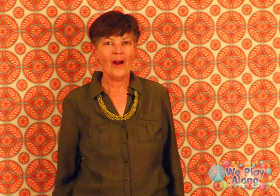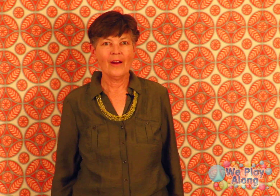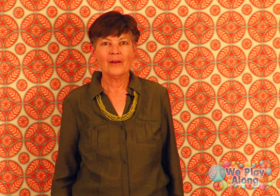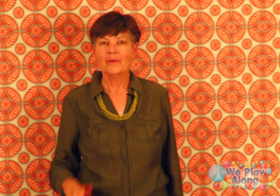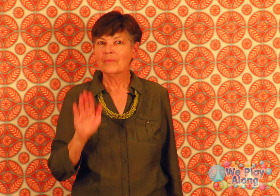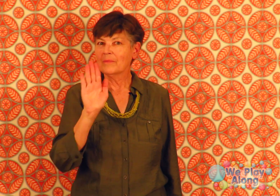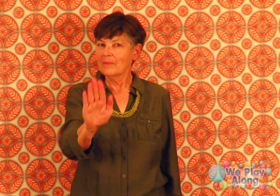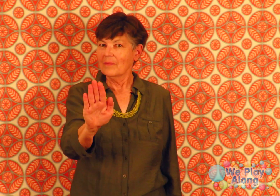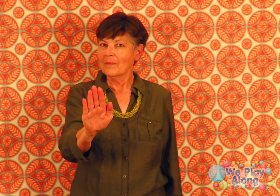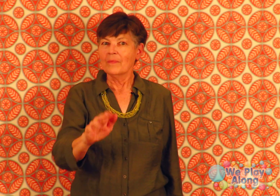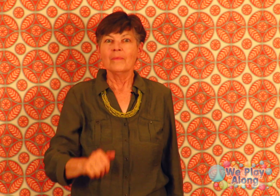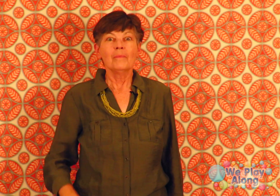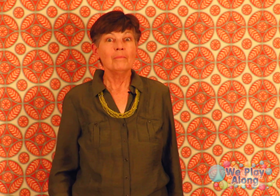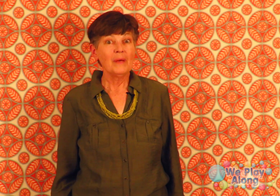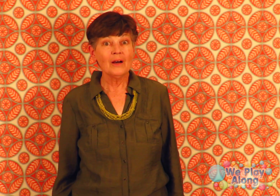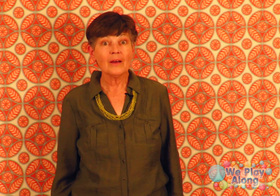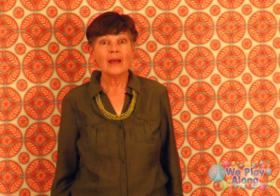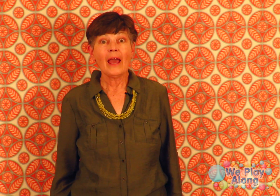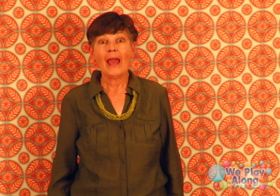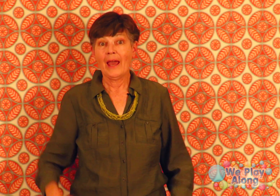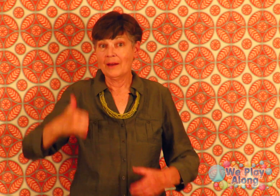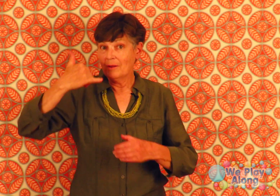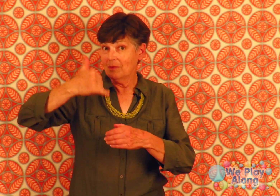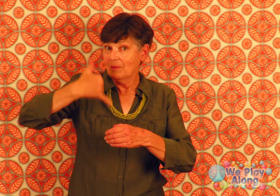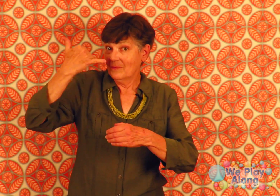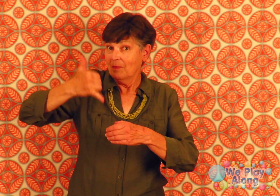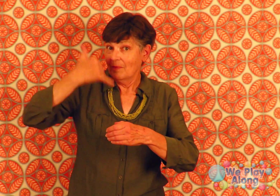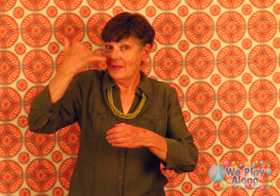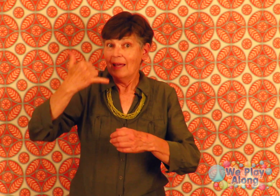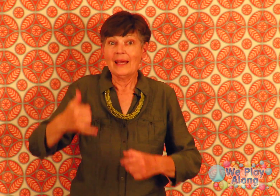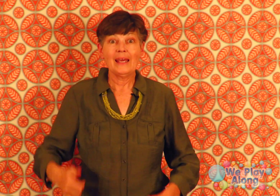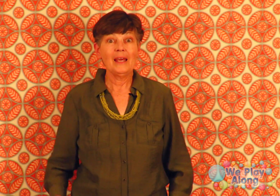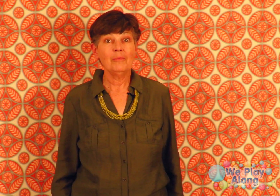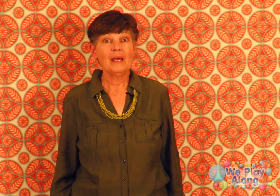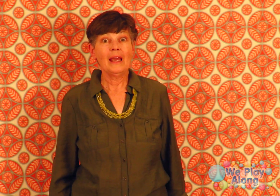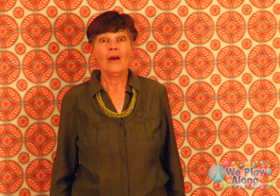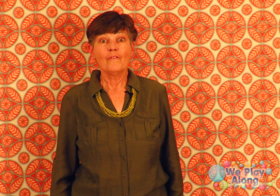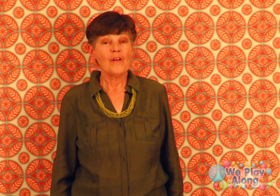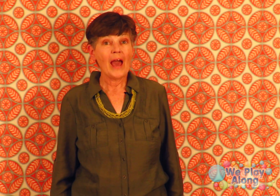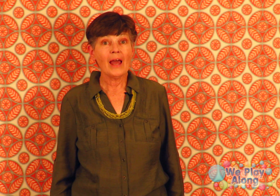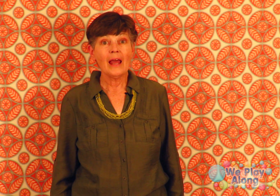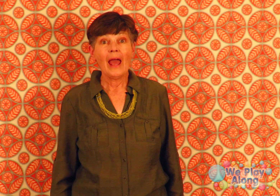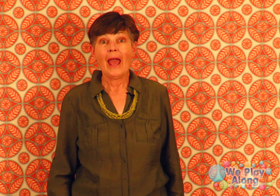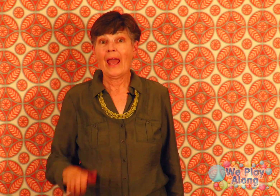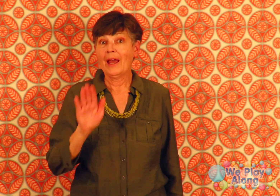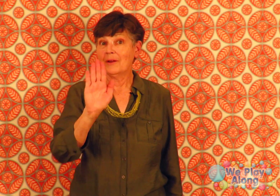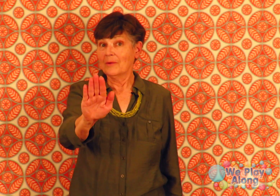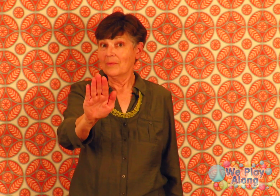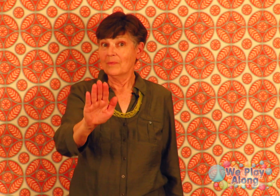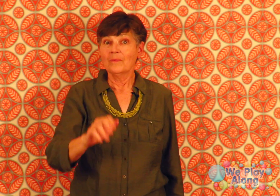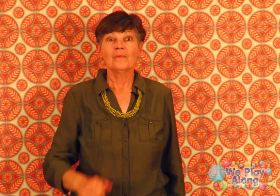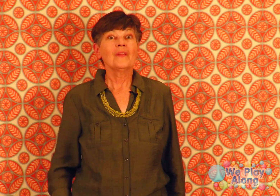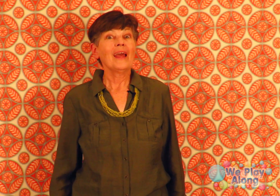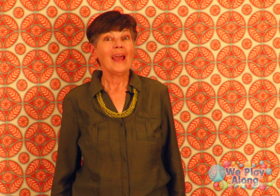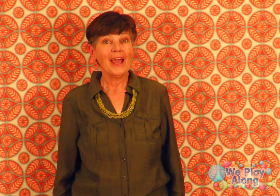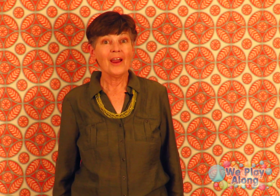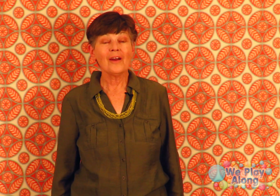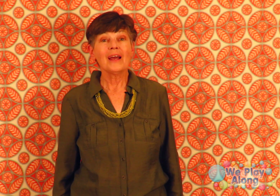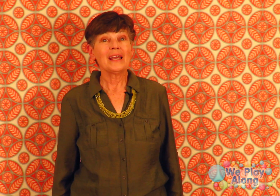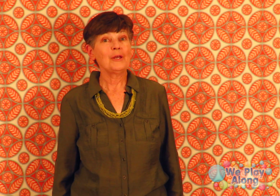Are milk and keep me fed, and hair keeps